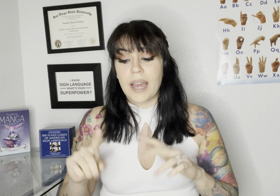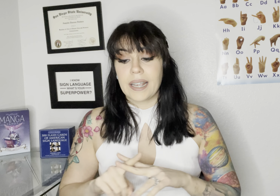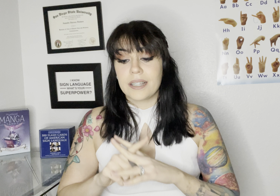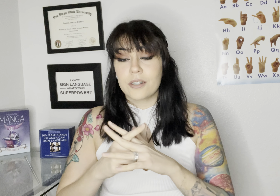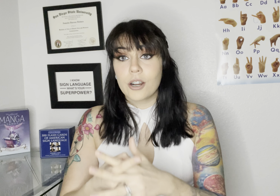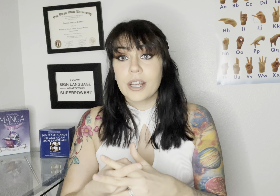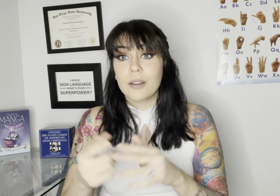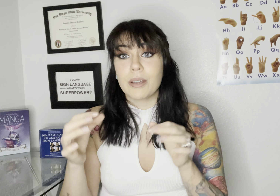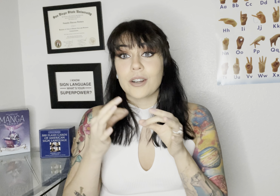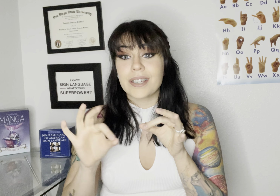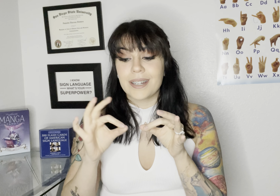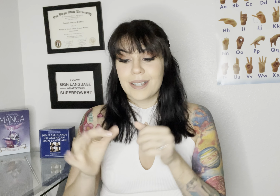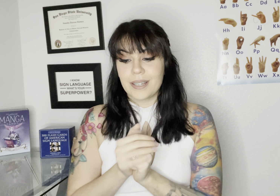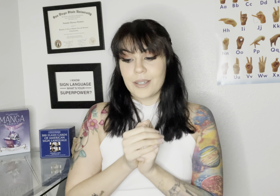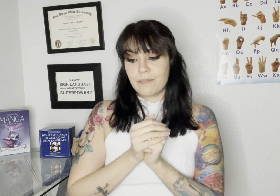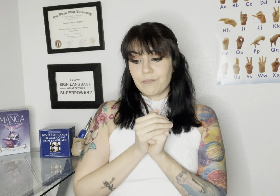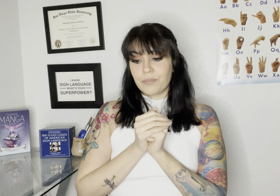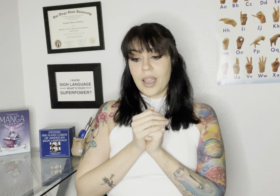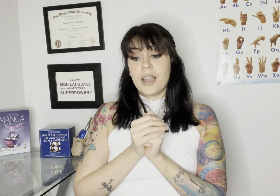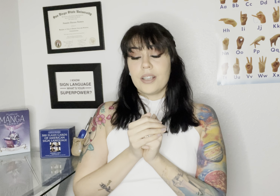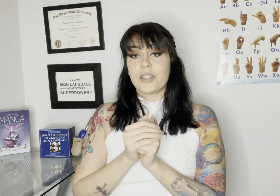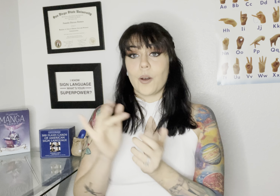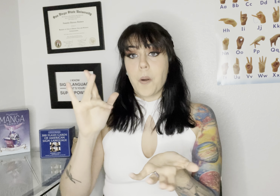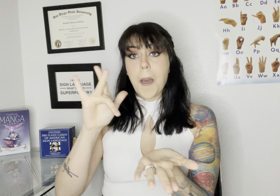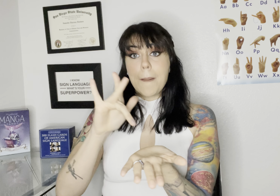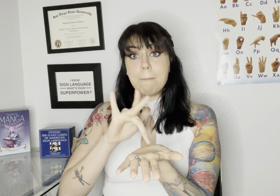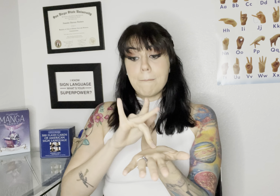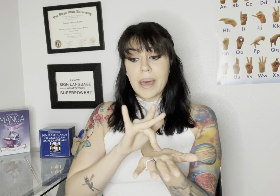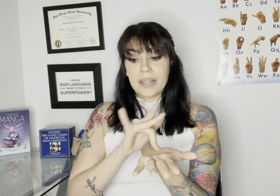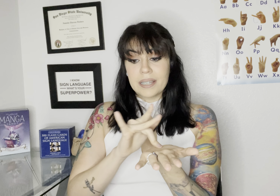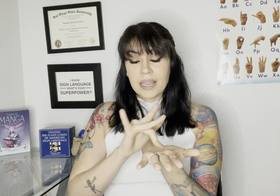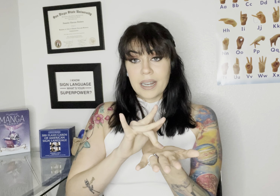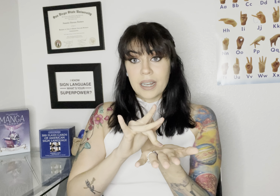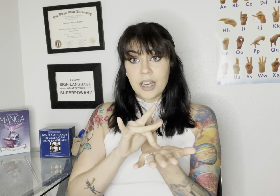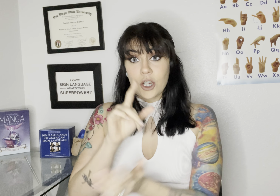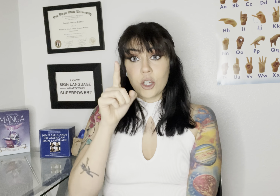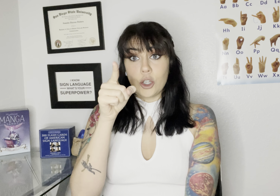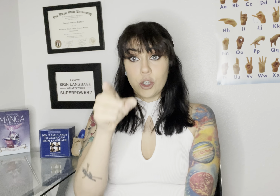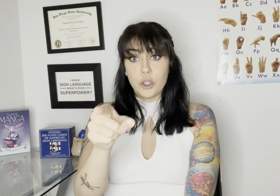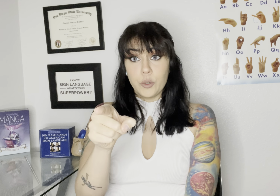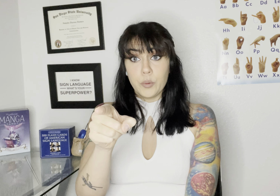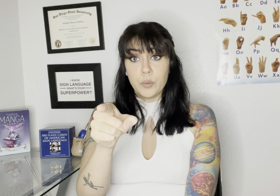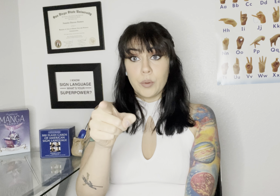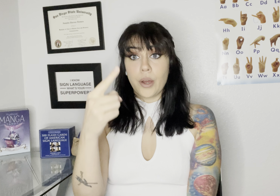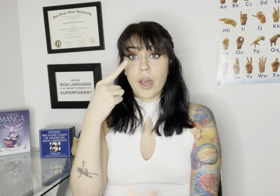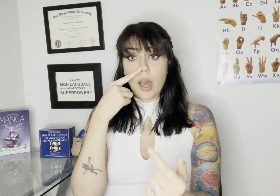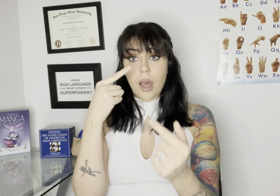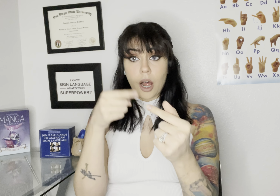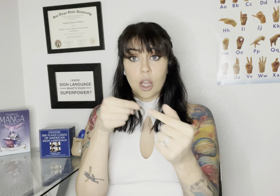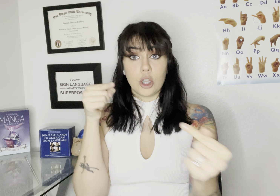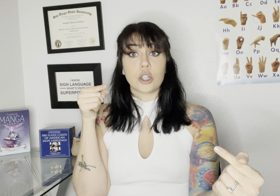get started with our sentences. So medicine, you,